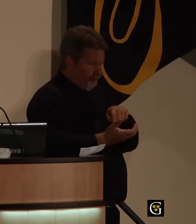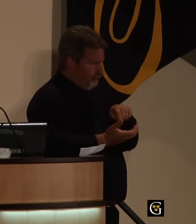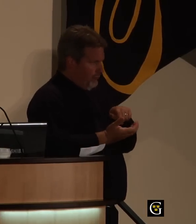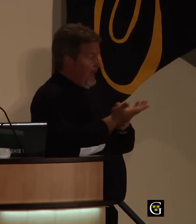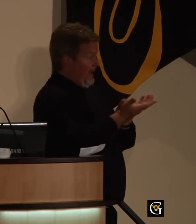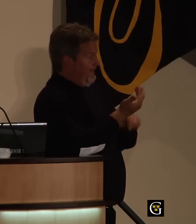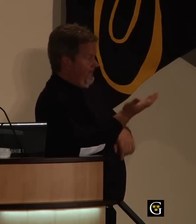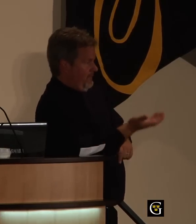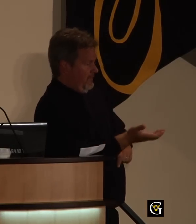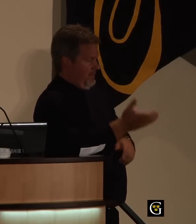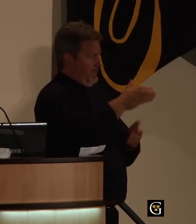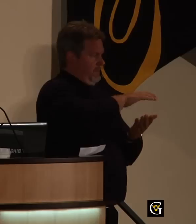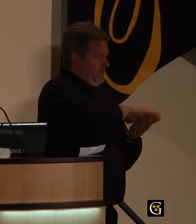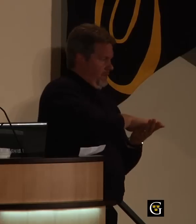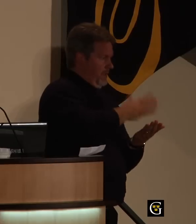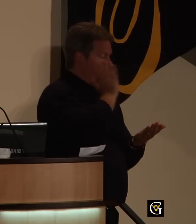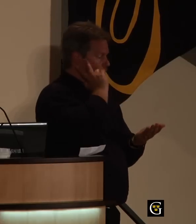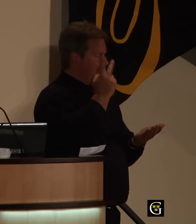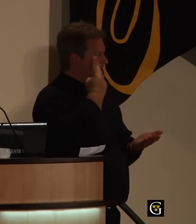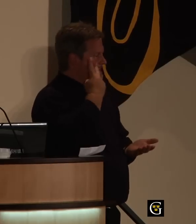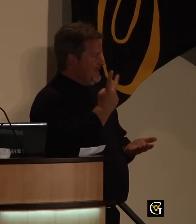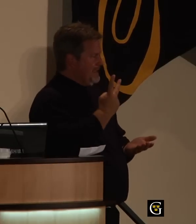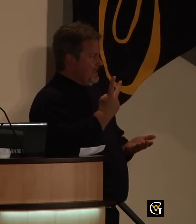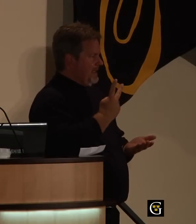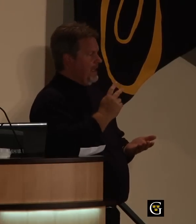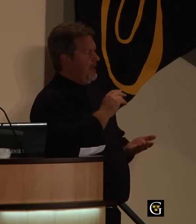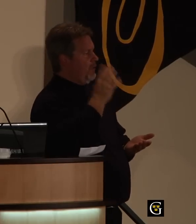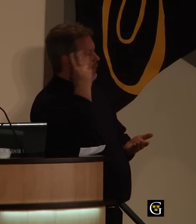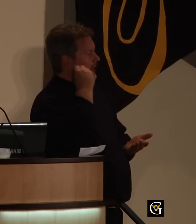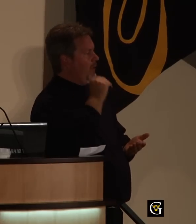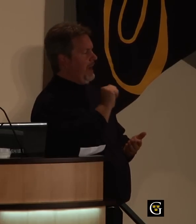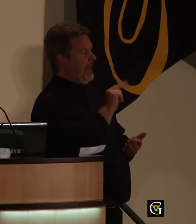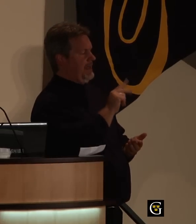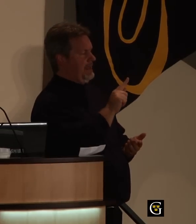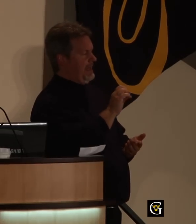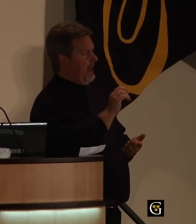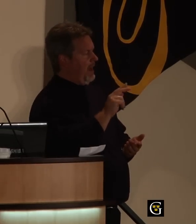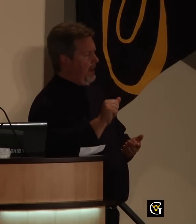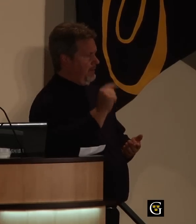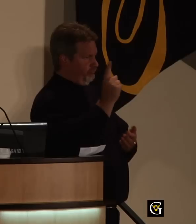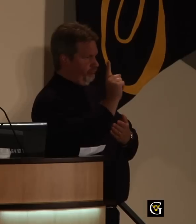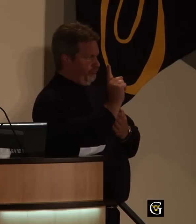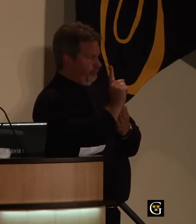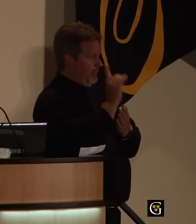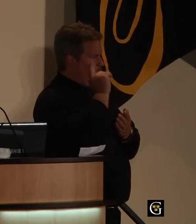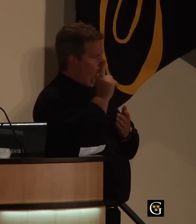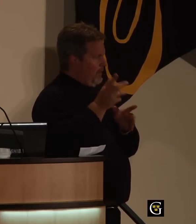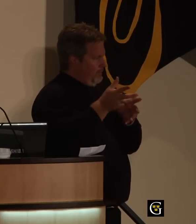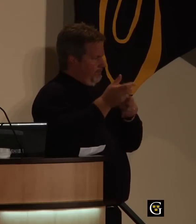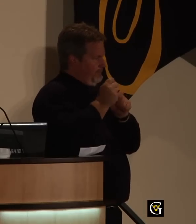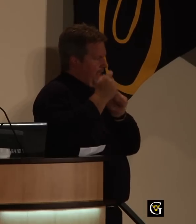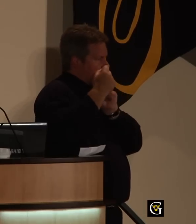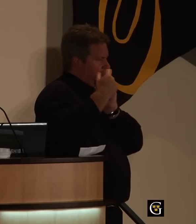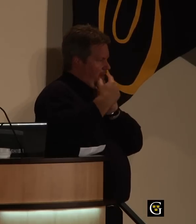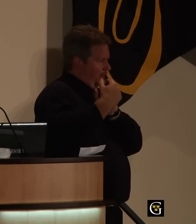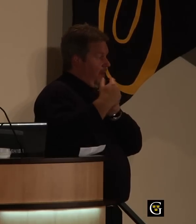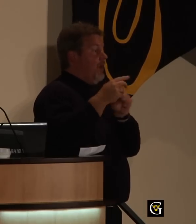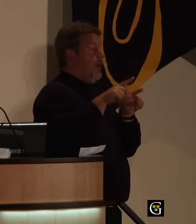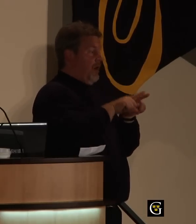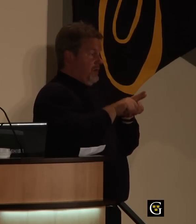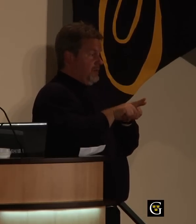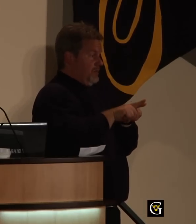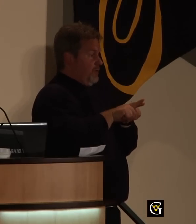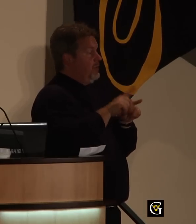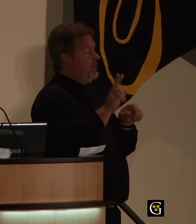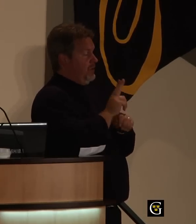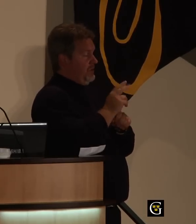other side, you would see the radio antenna that picks up the signal. That antenna also used the signal to generate the